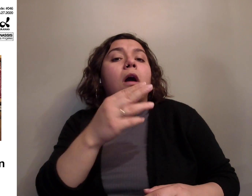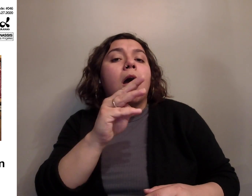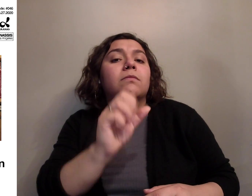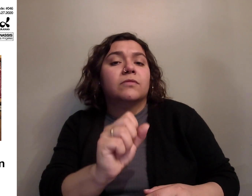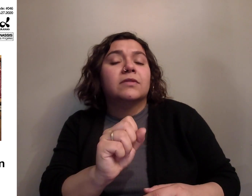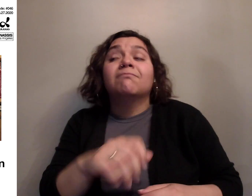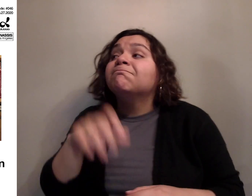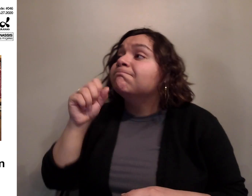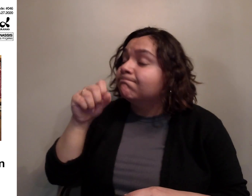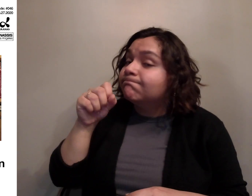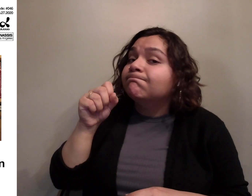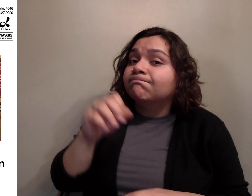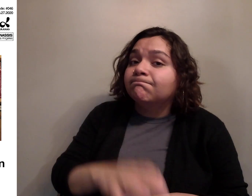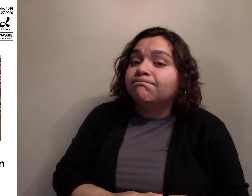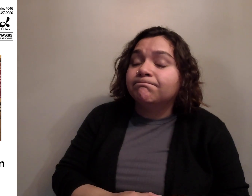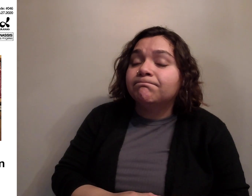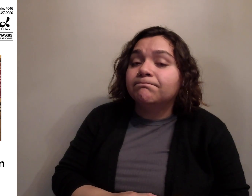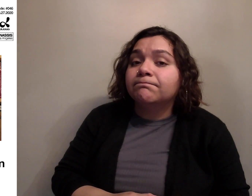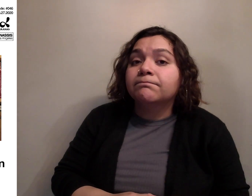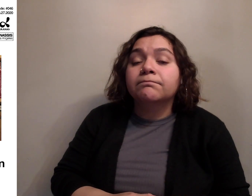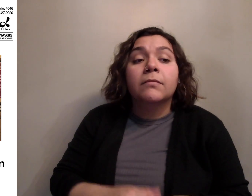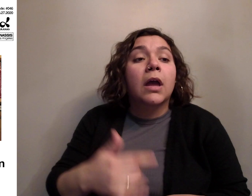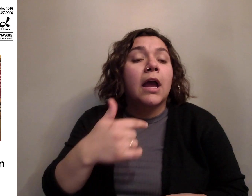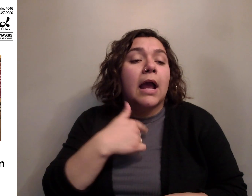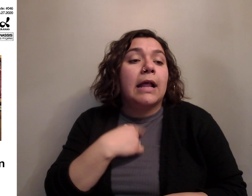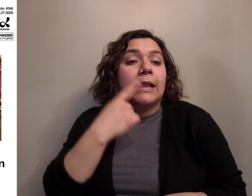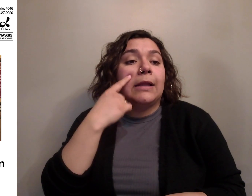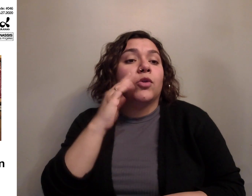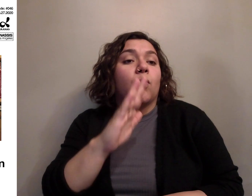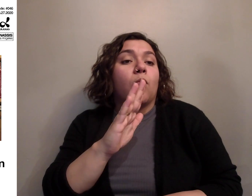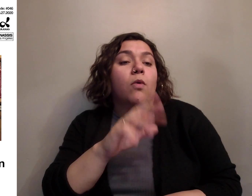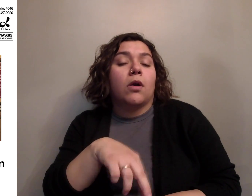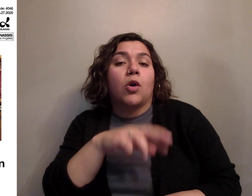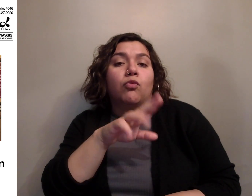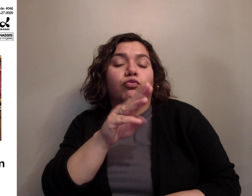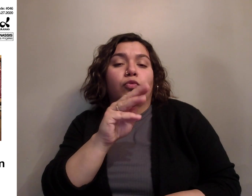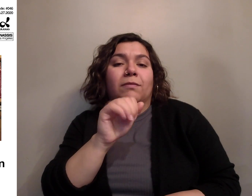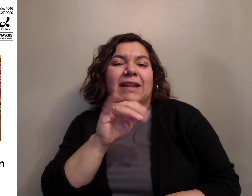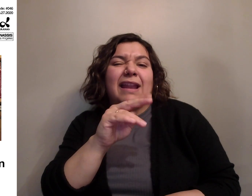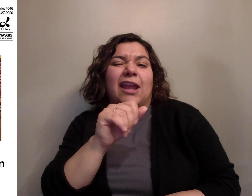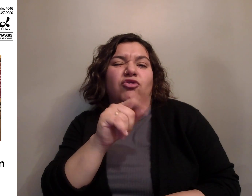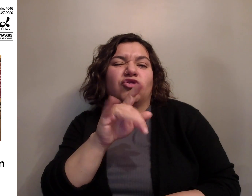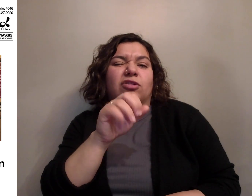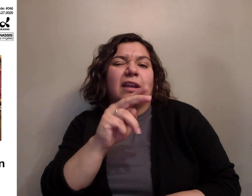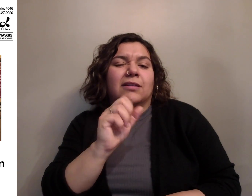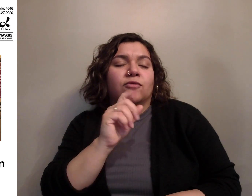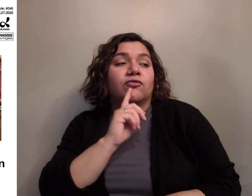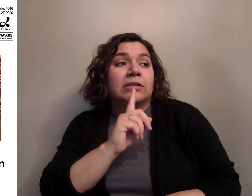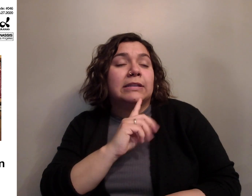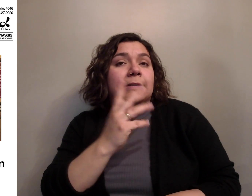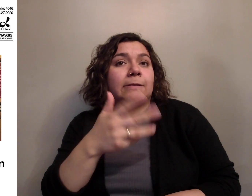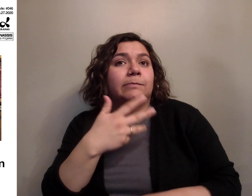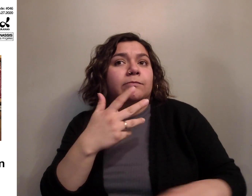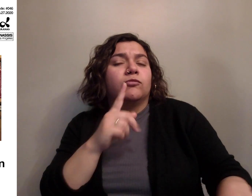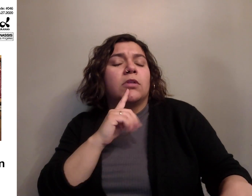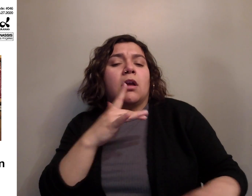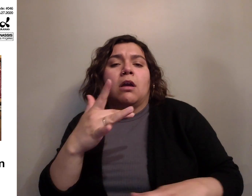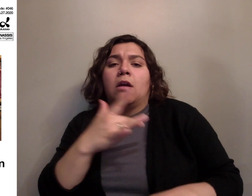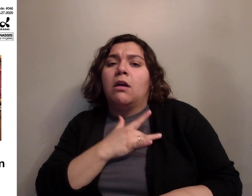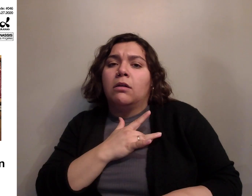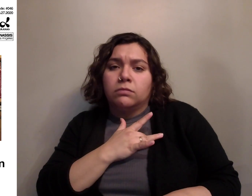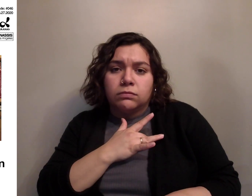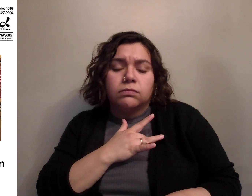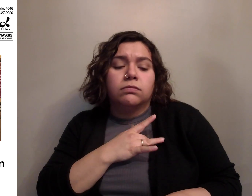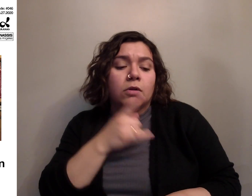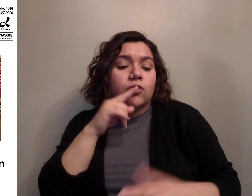is Brahms. Mm-hmm. Yeah, and I found your ruminations